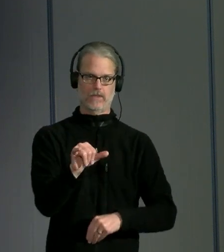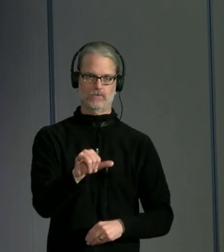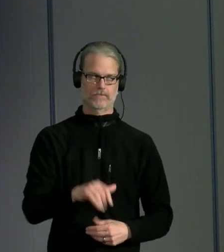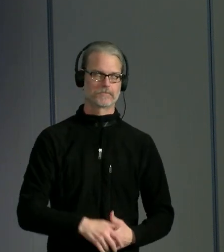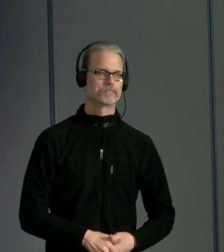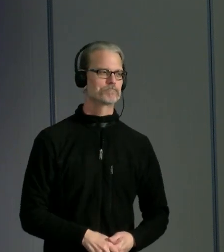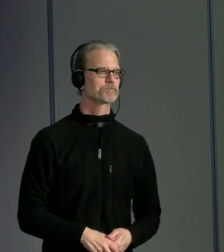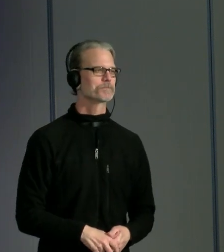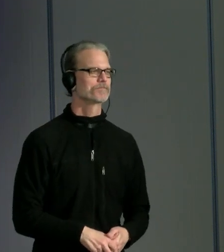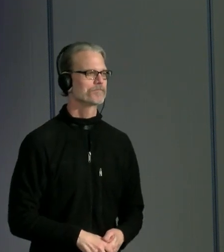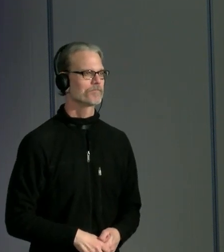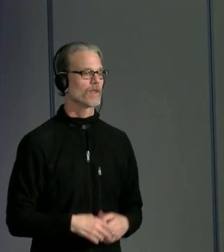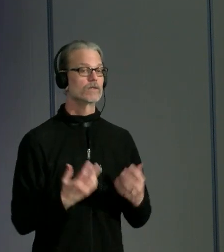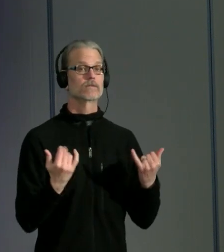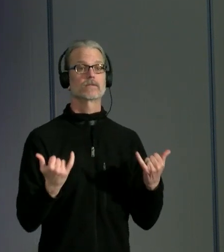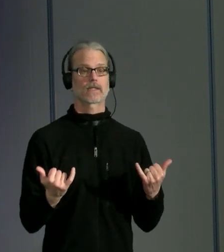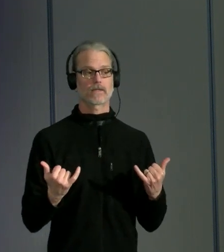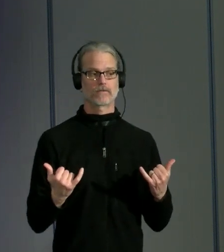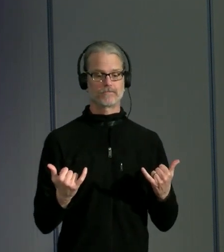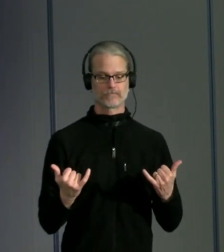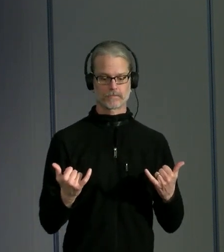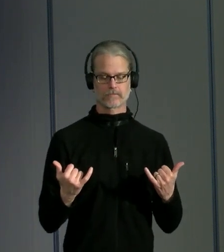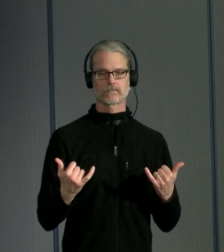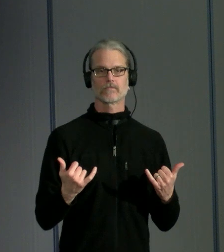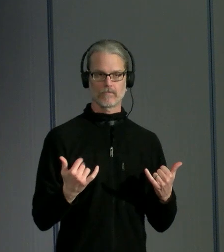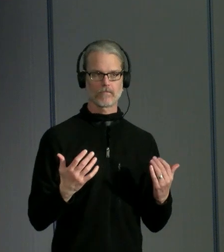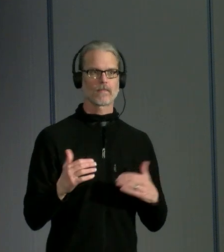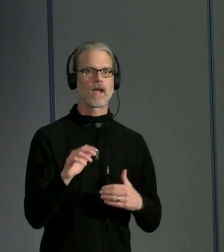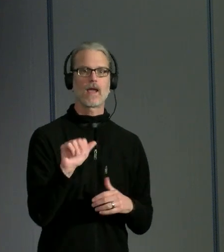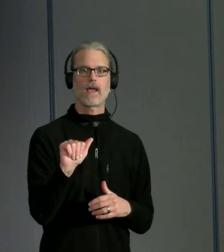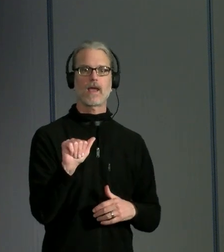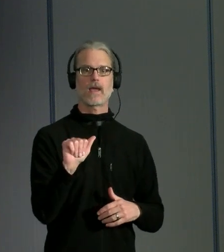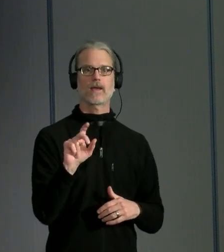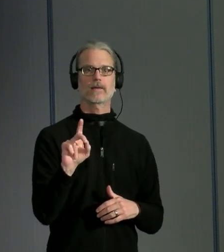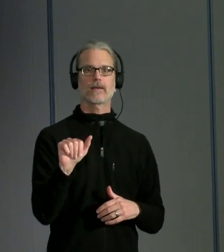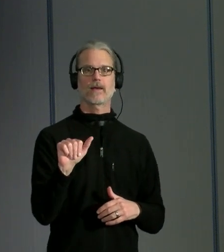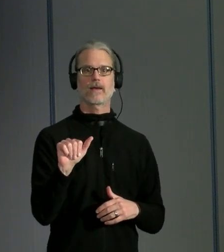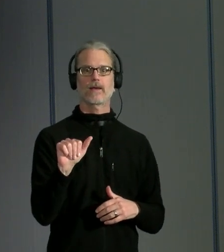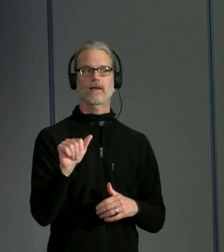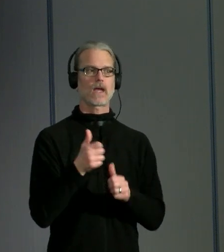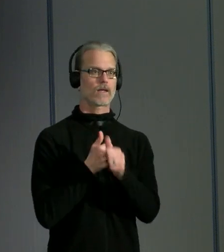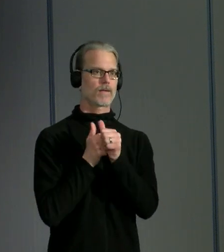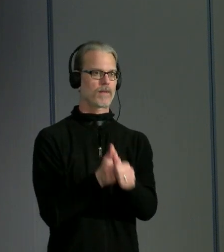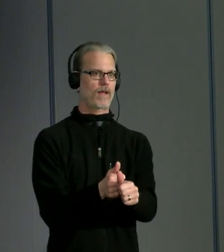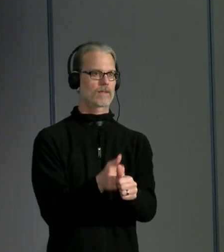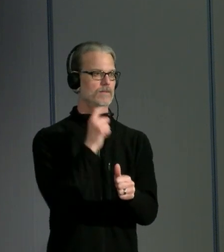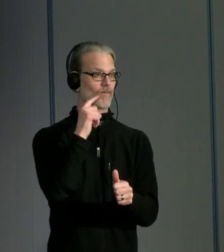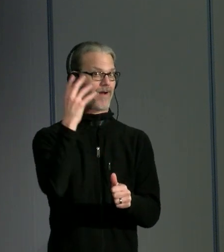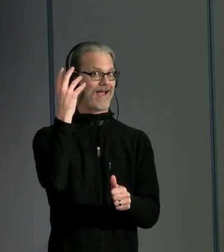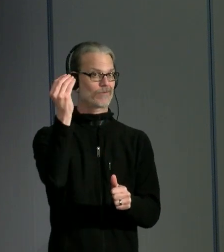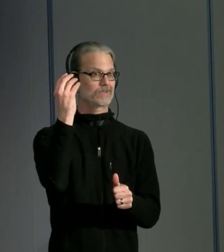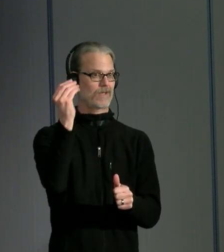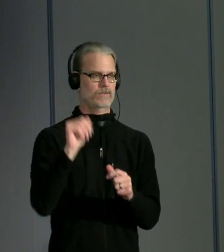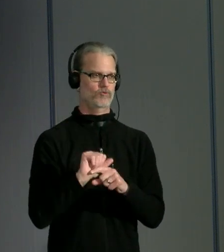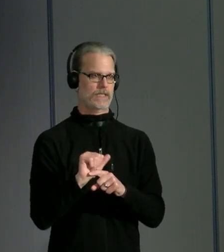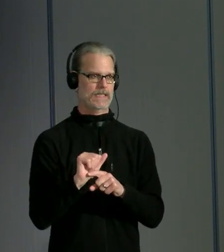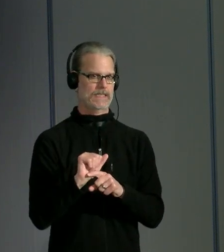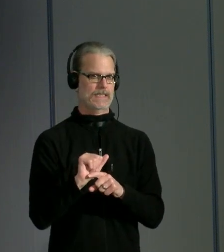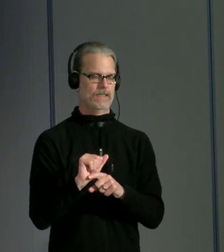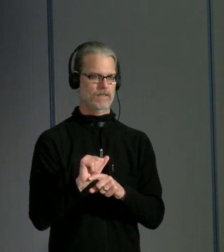Okay, shifting to looking at ADA compliance for outside training.